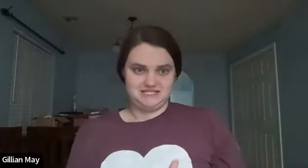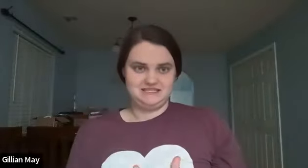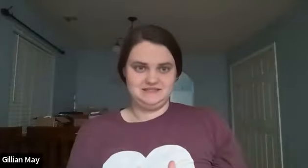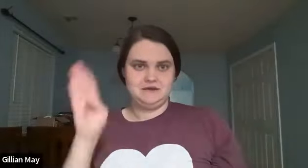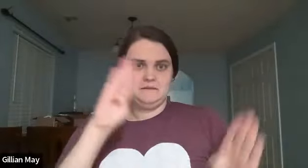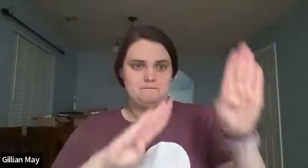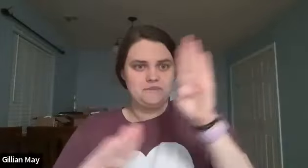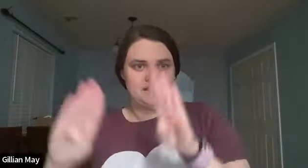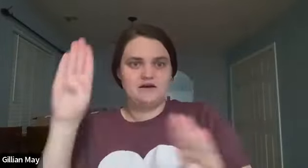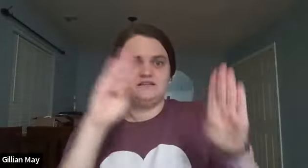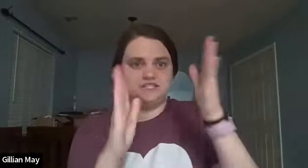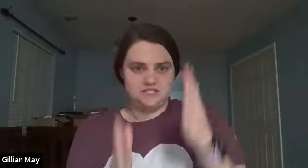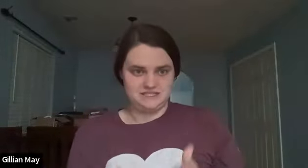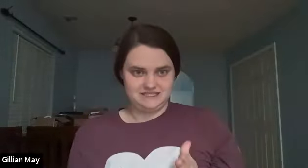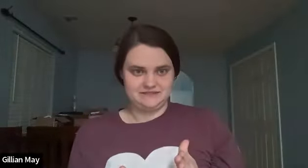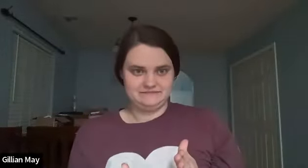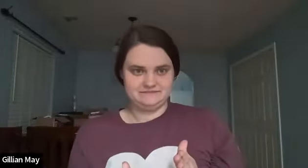biologist. Biologist.